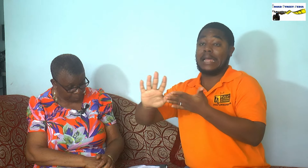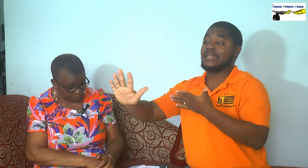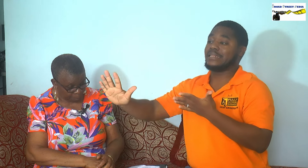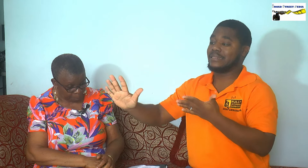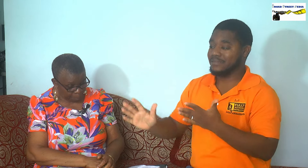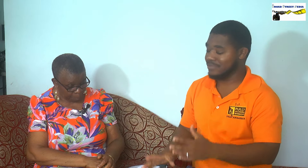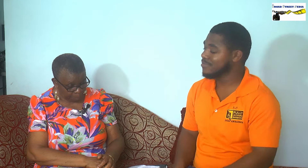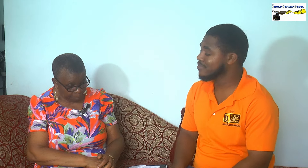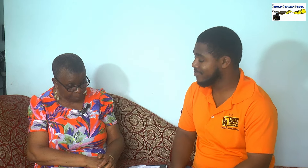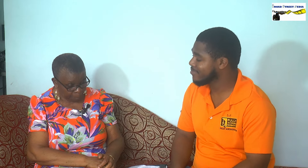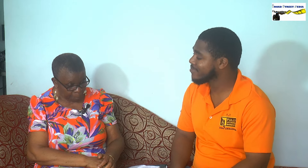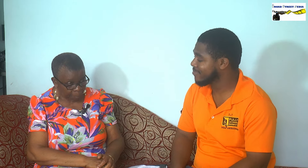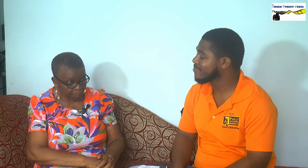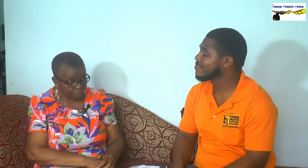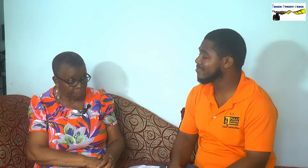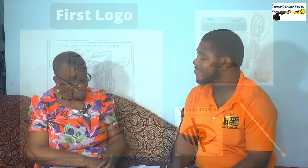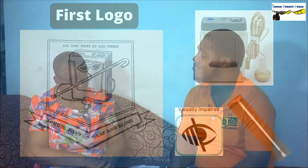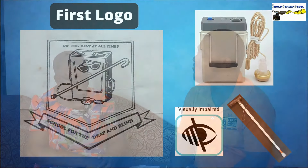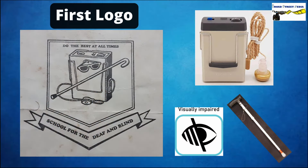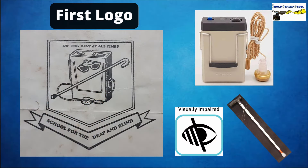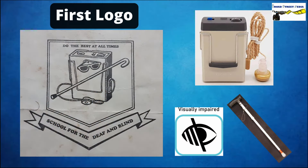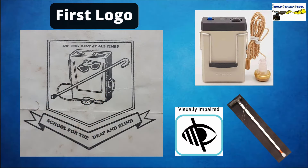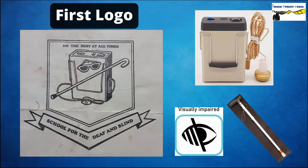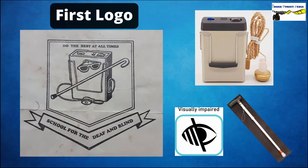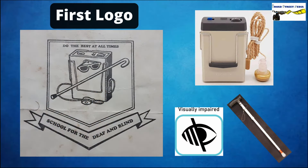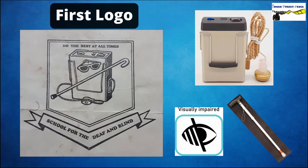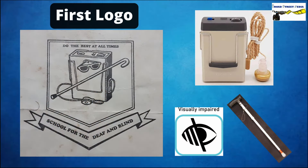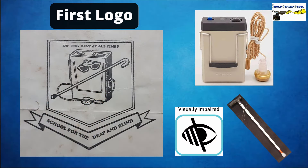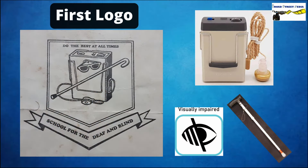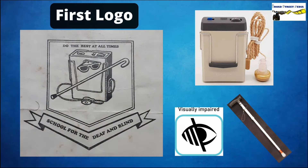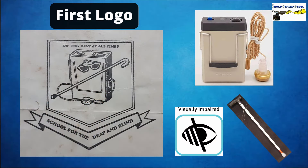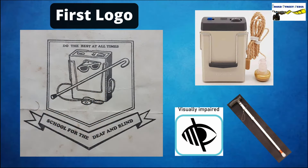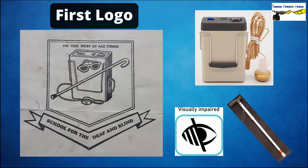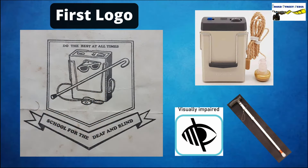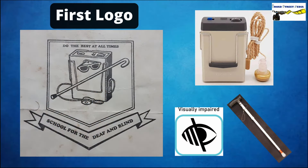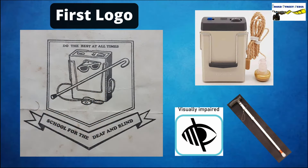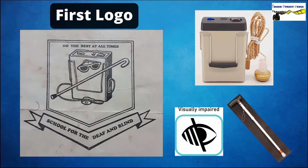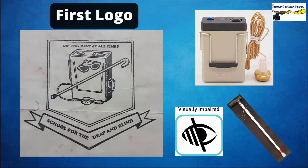rooms were nice and new.